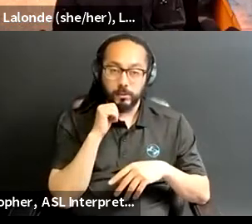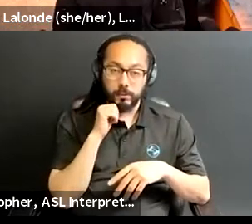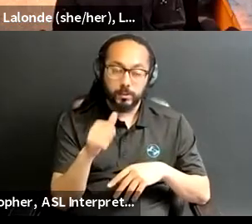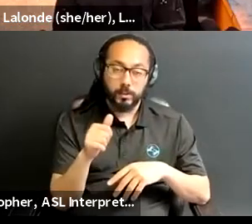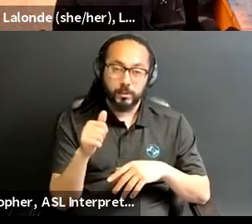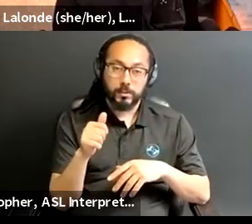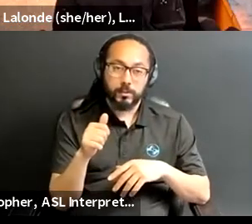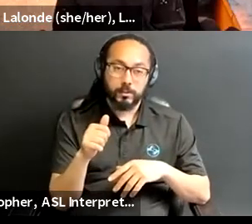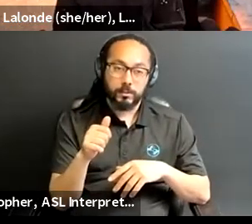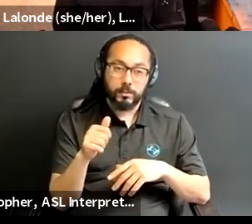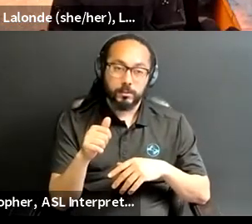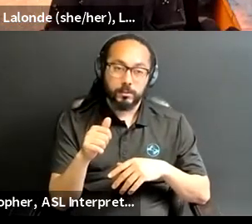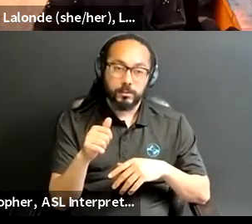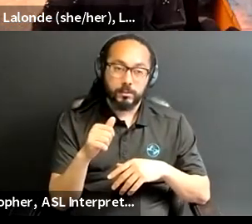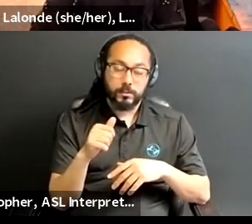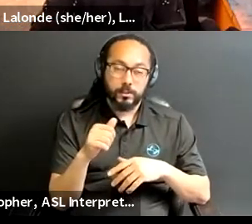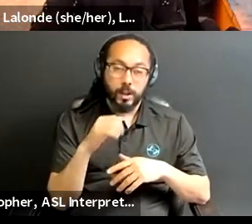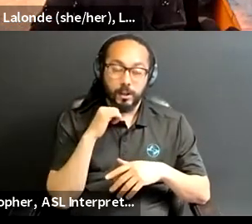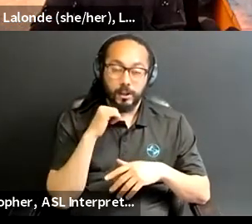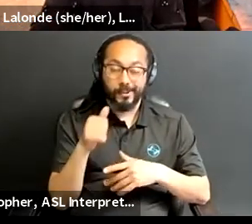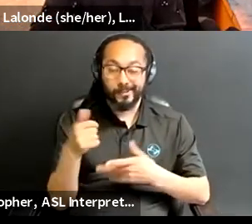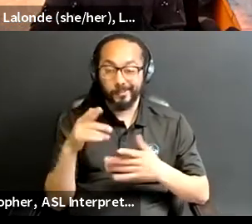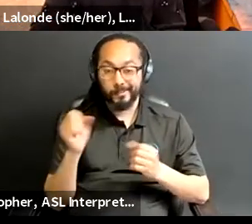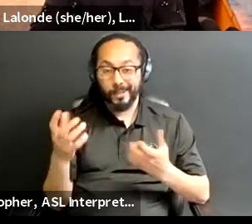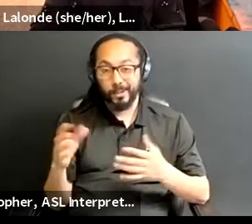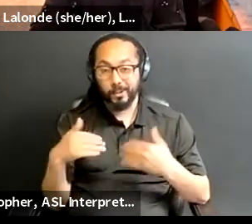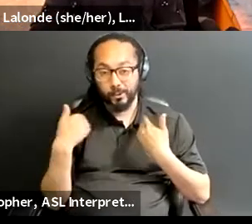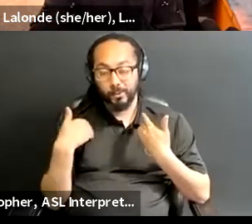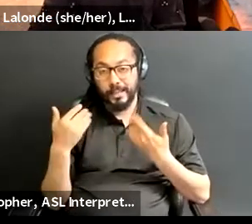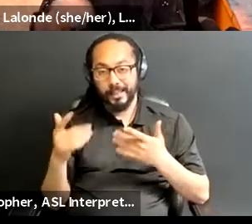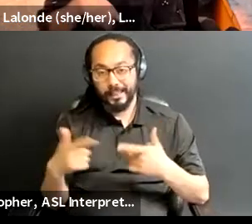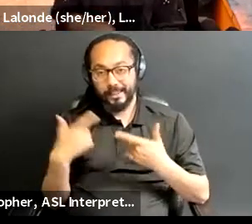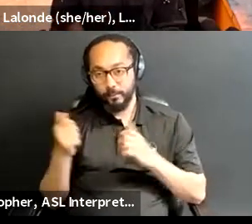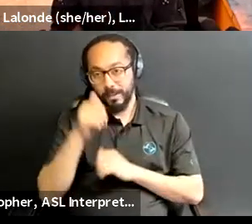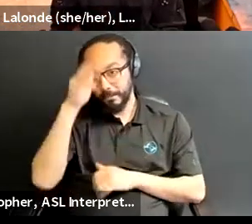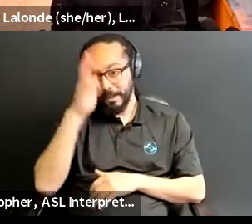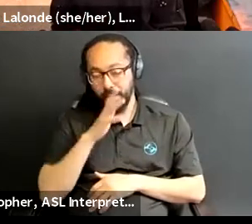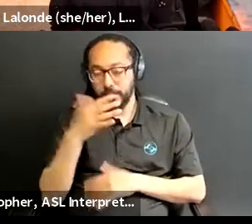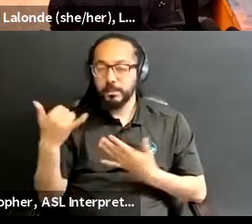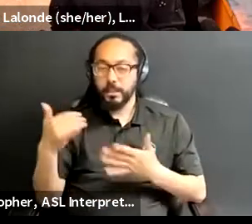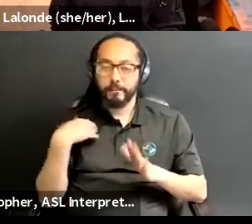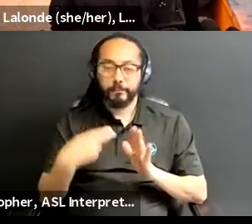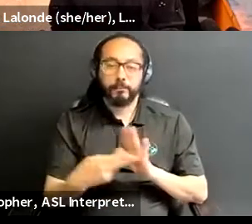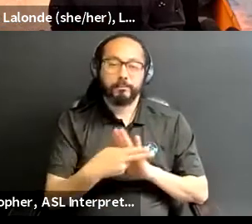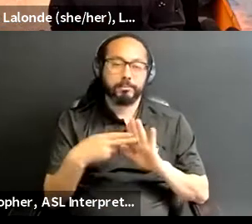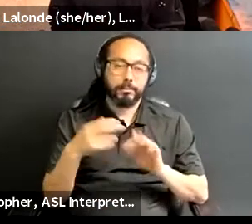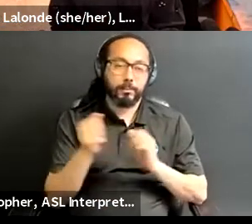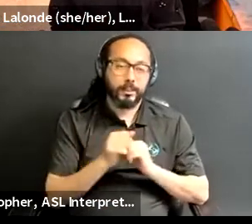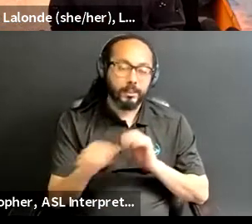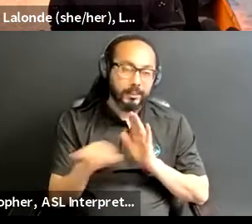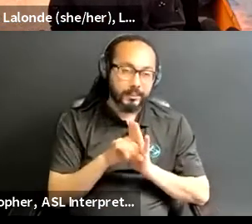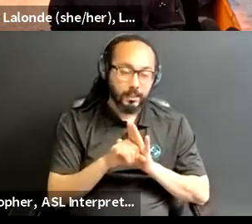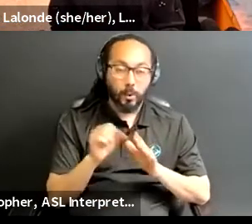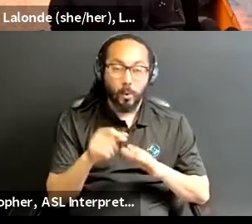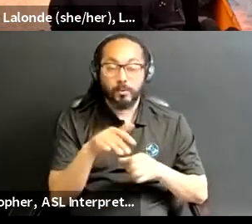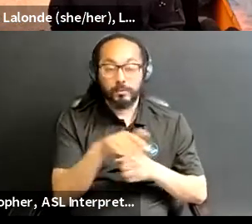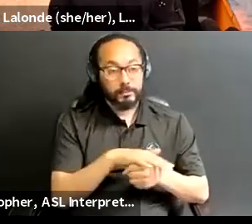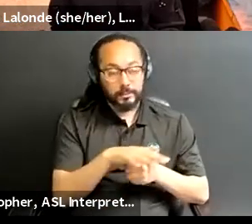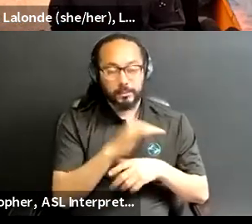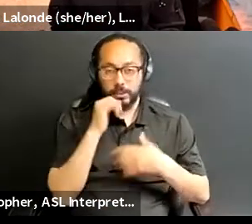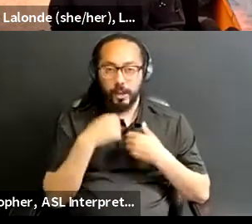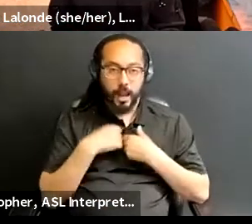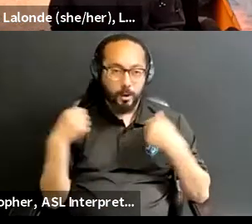position that many of our youth are living with parents, there's still stigma attached to some identities. There's still people who may not be out in certain places. So it's just